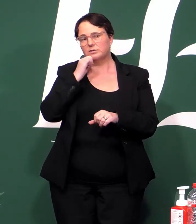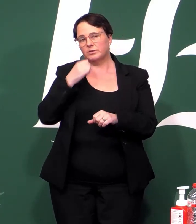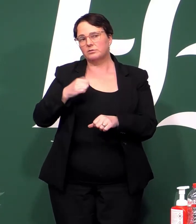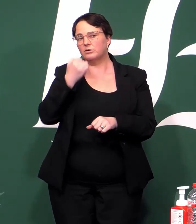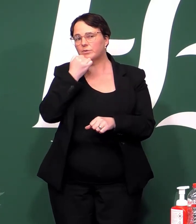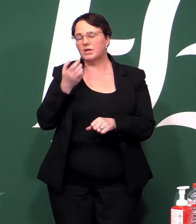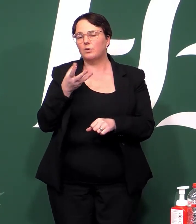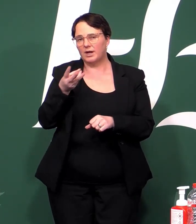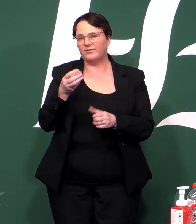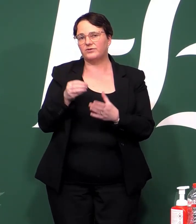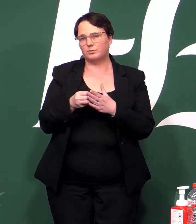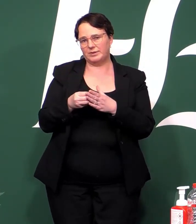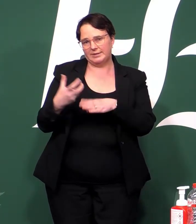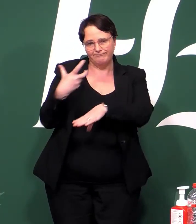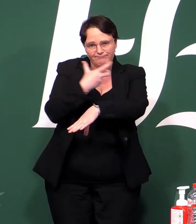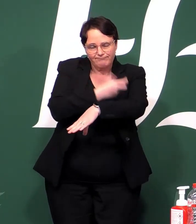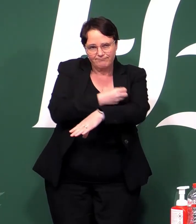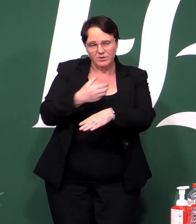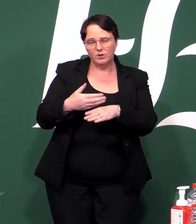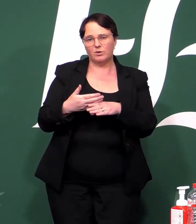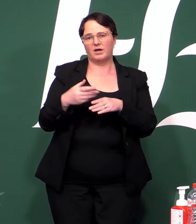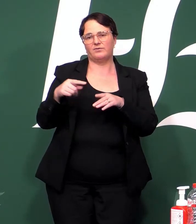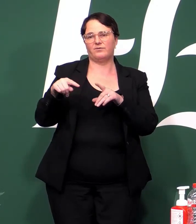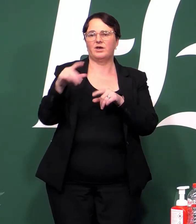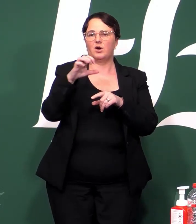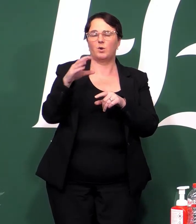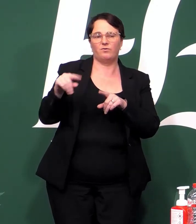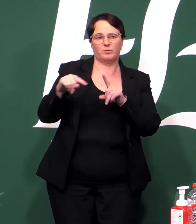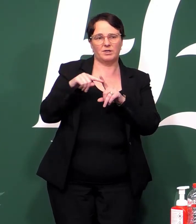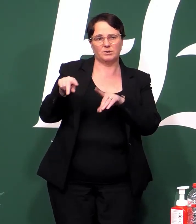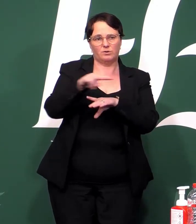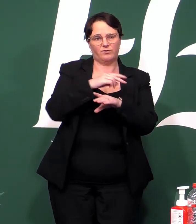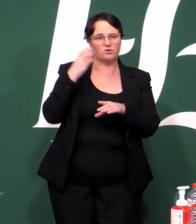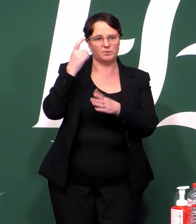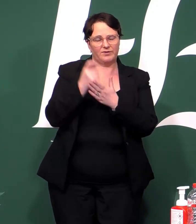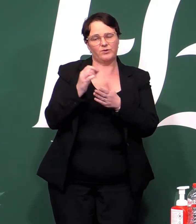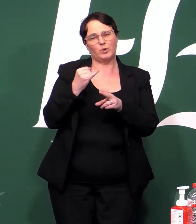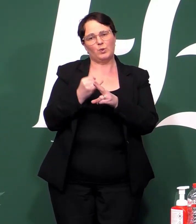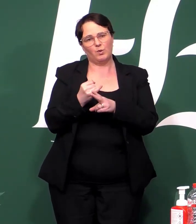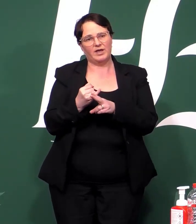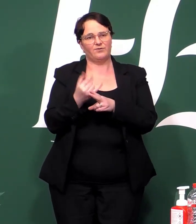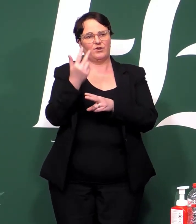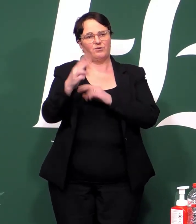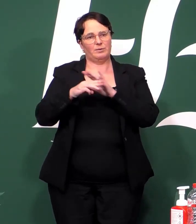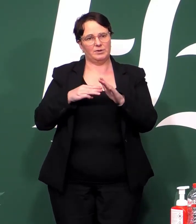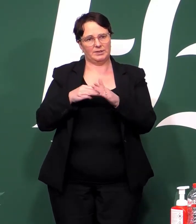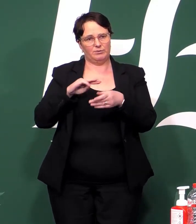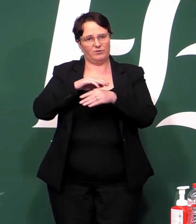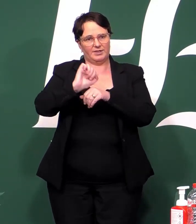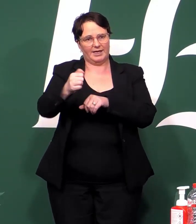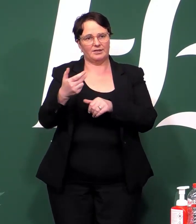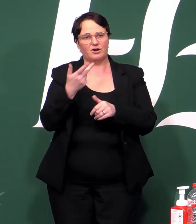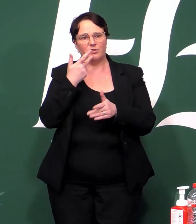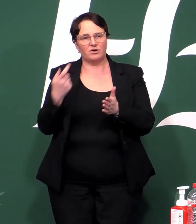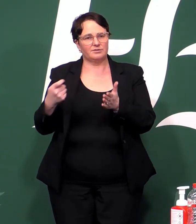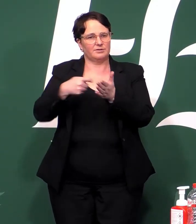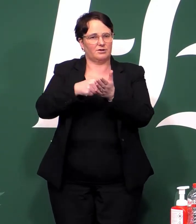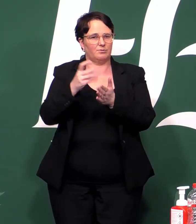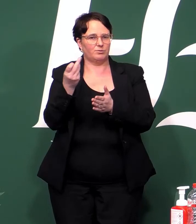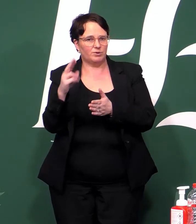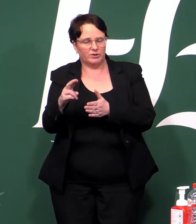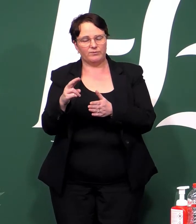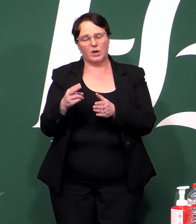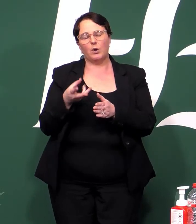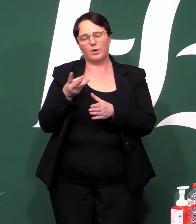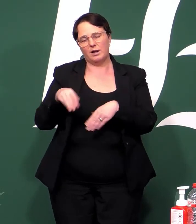to have to be done over the next 3 months who were COVID positive over Christmas and who have to wait the 3 months. So we'll also be continuing to offer the service through the next 3 months,